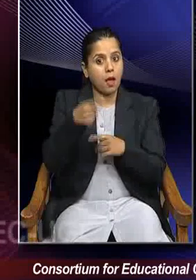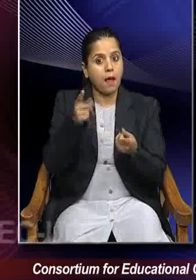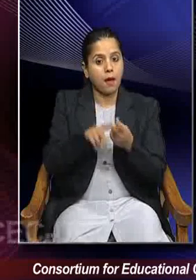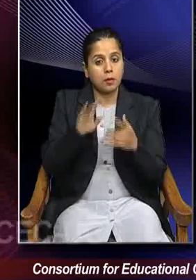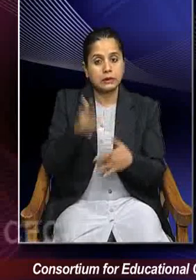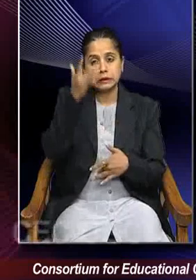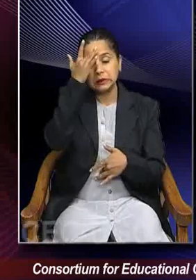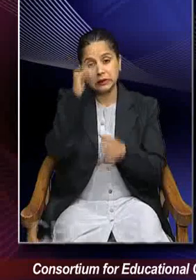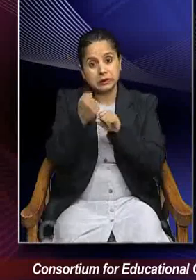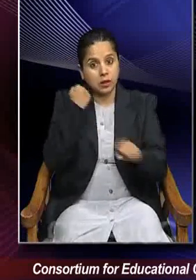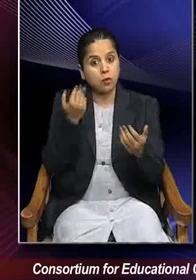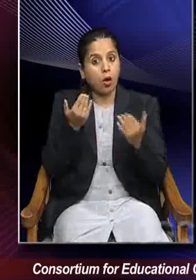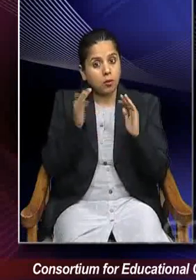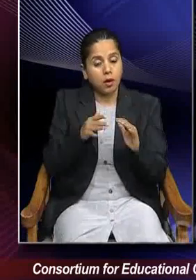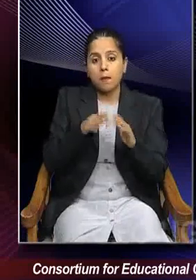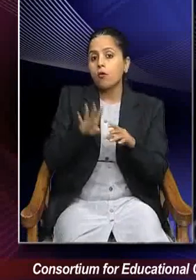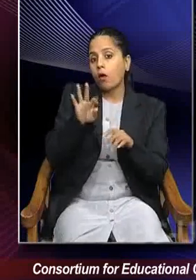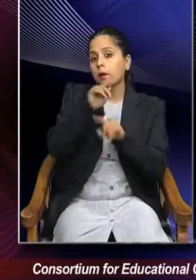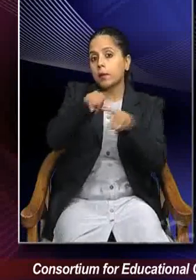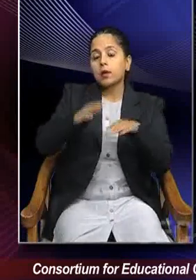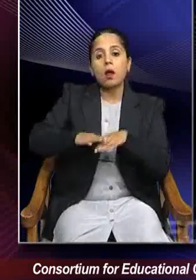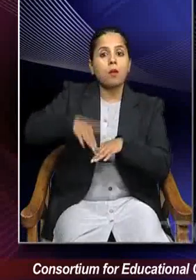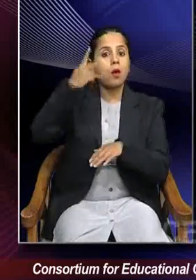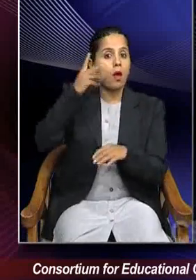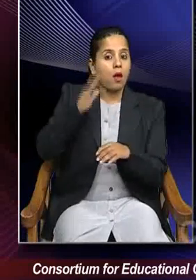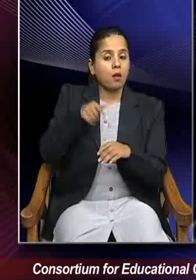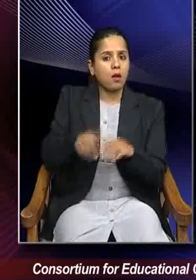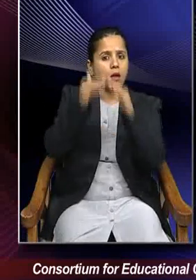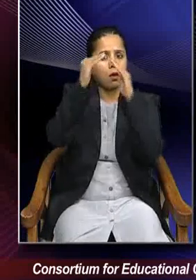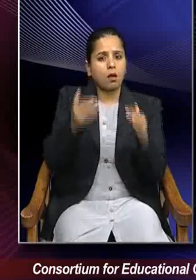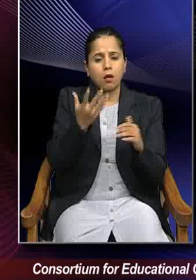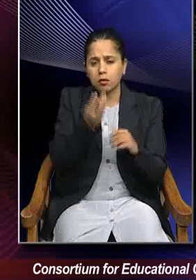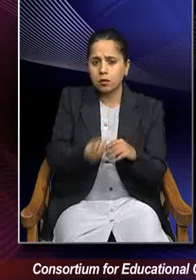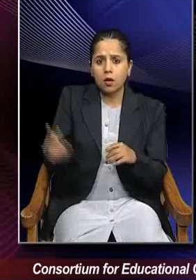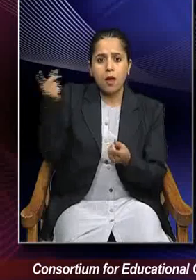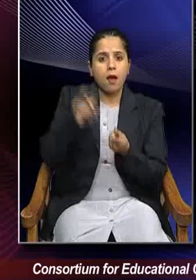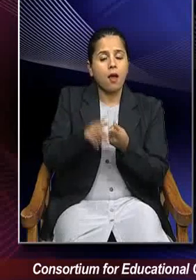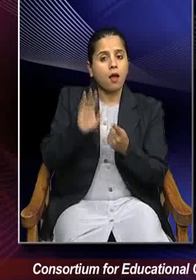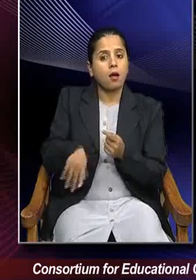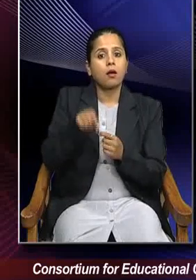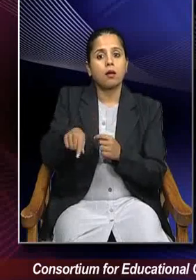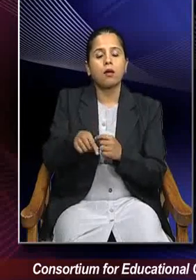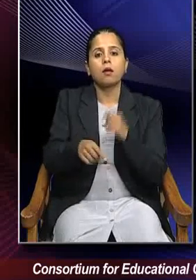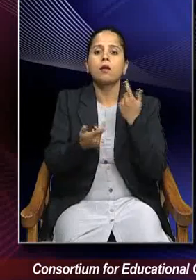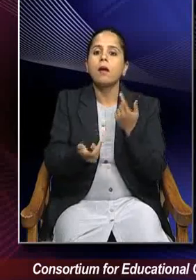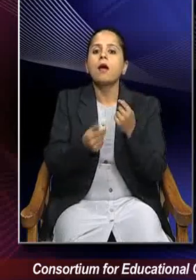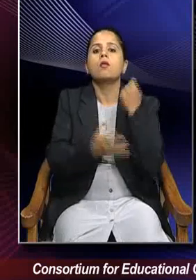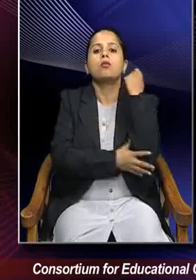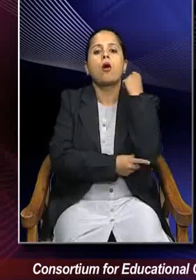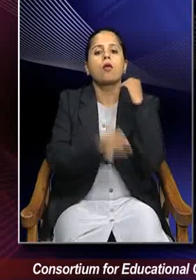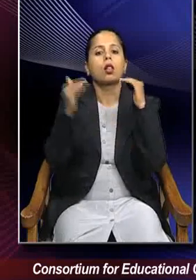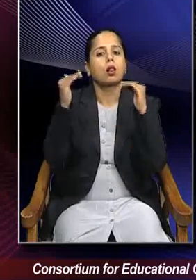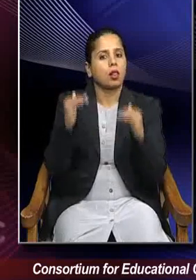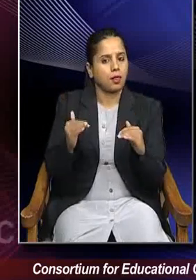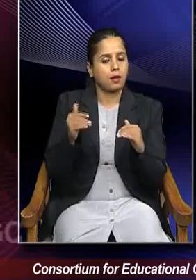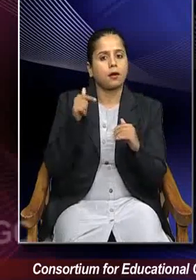chronic ill, then more than 40% of household overnight turns and go into the below the poverty line. So that is